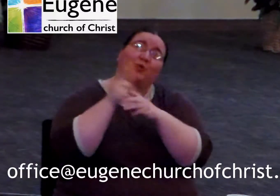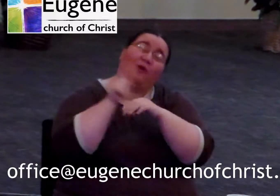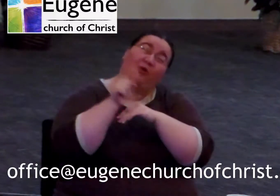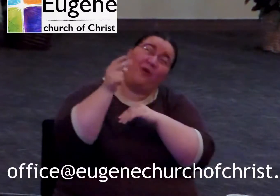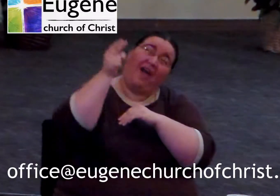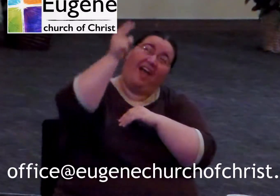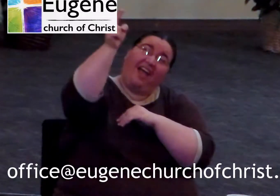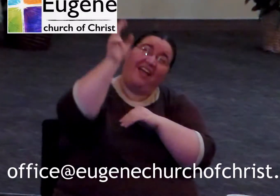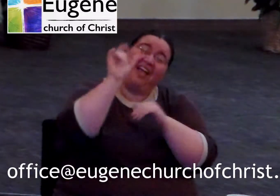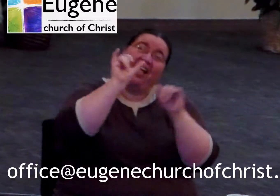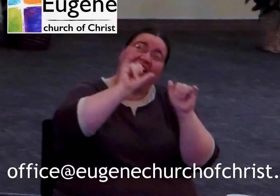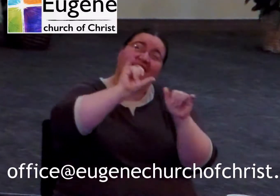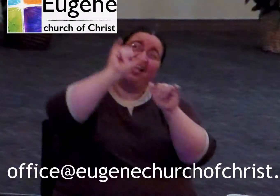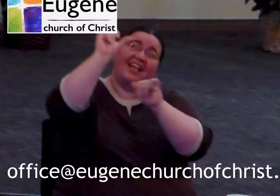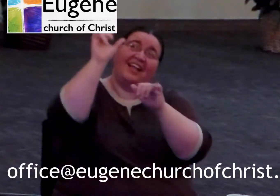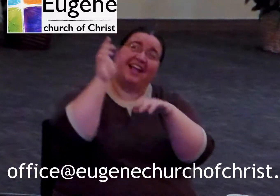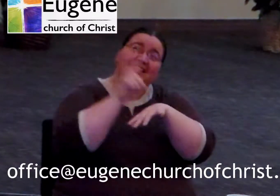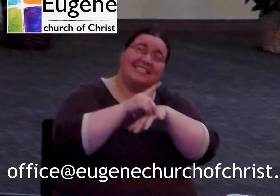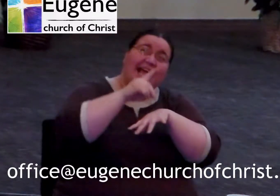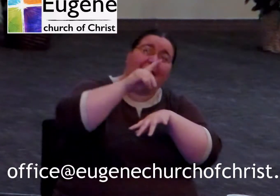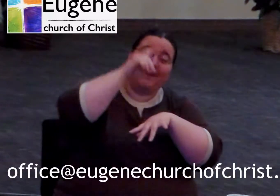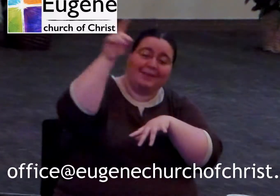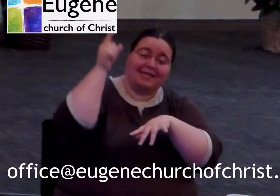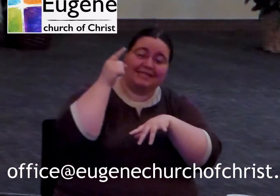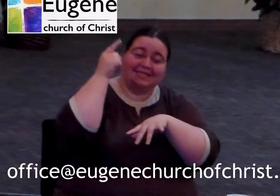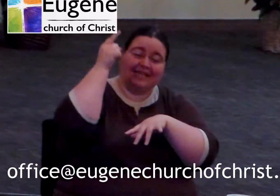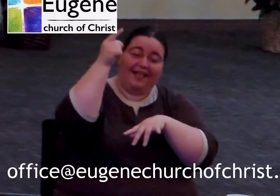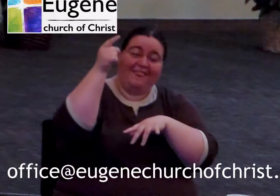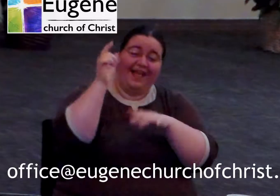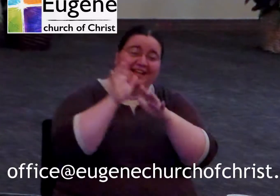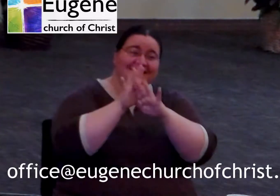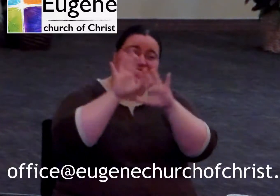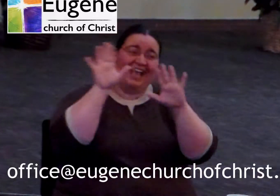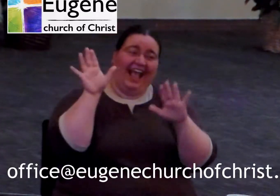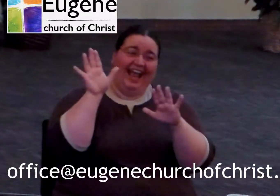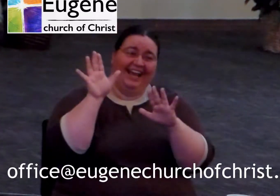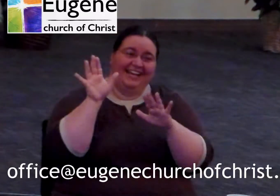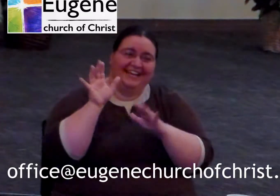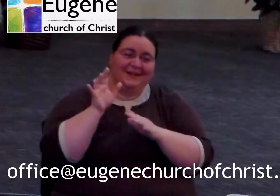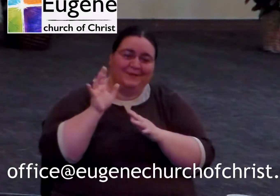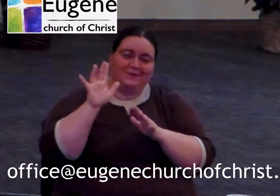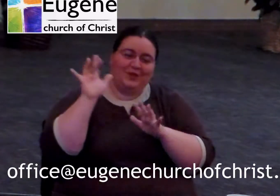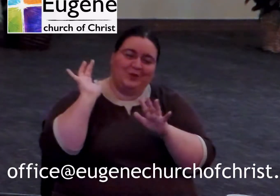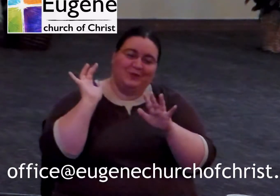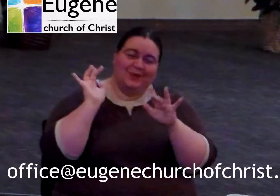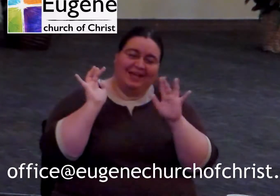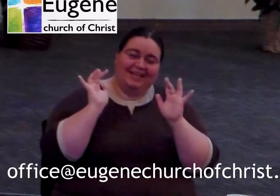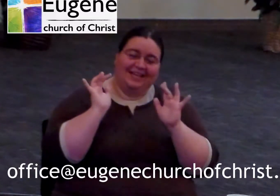Stop! Don't do it! No!